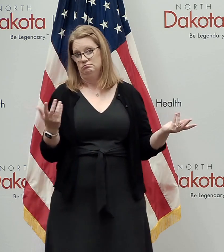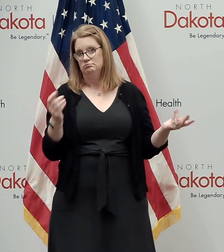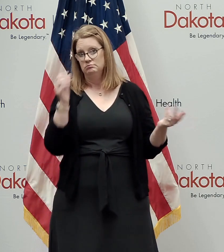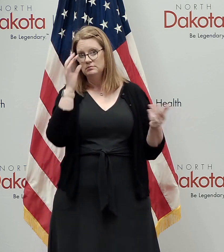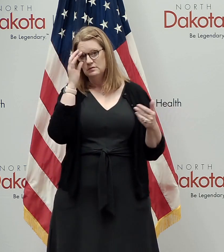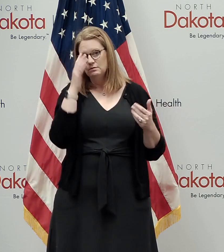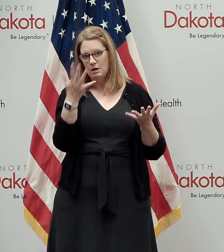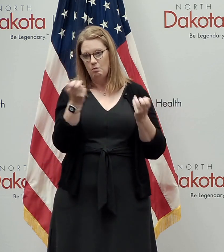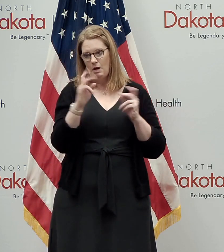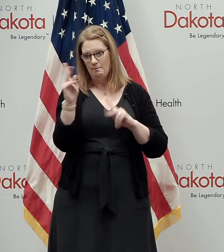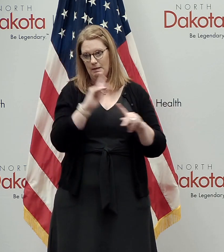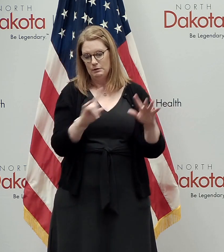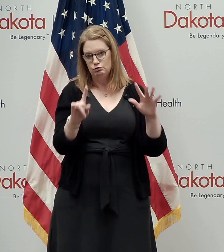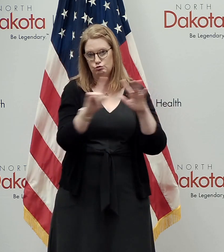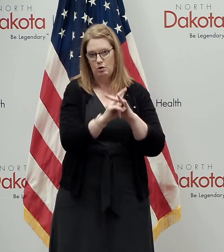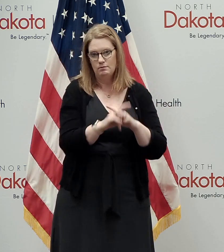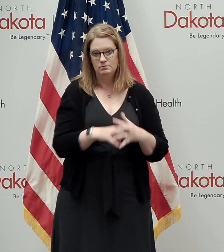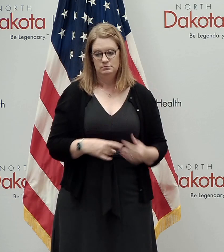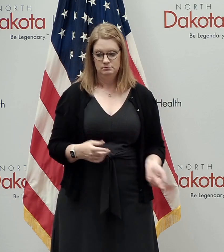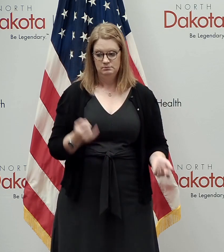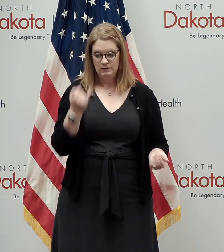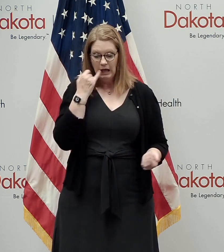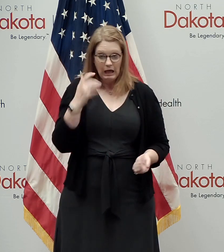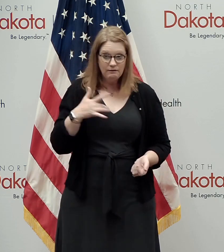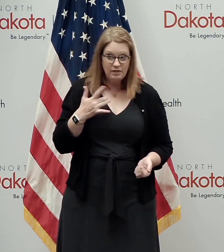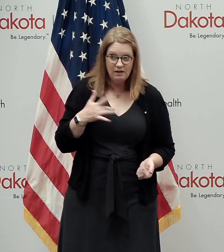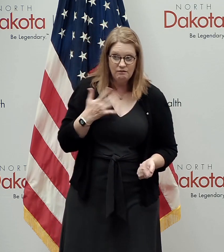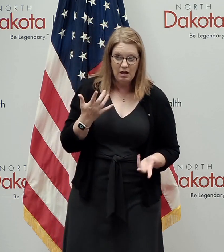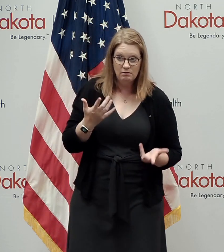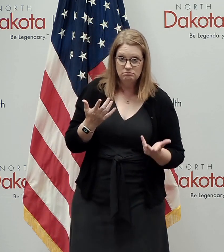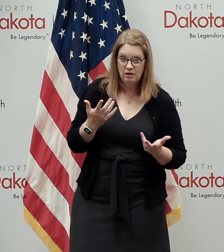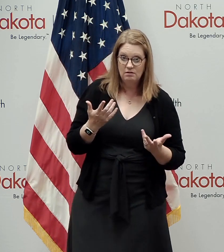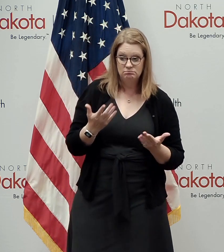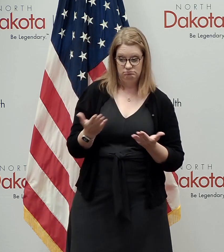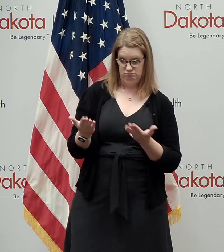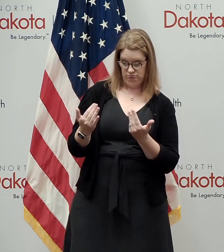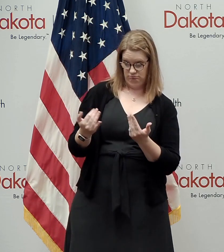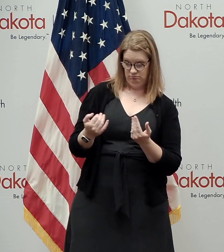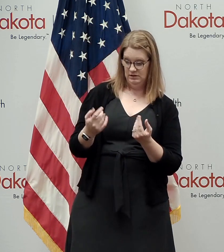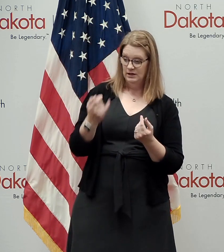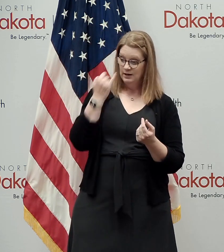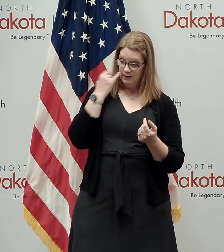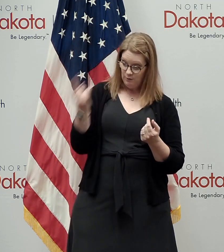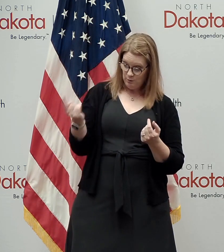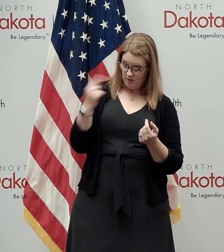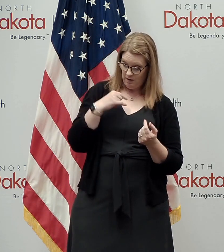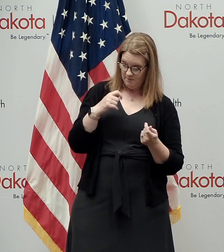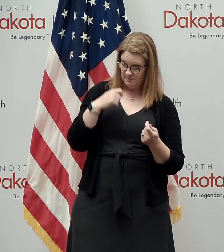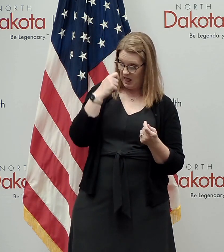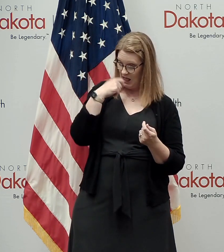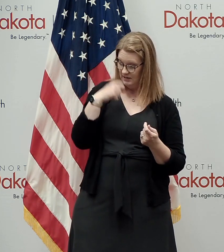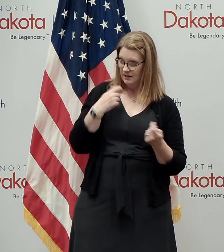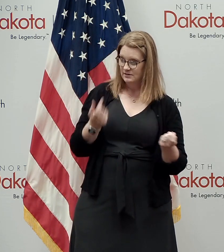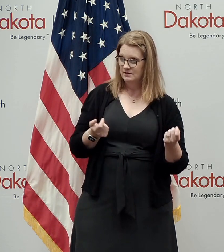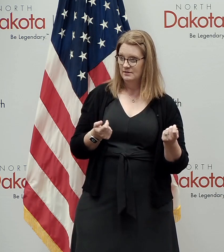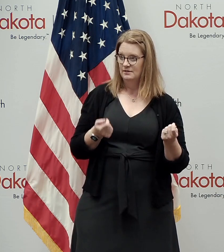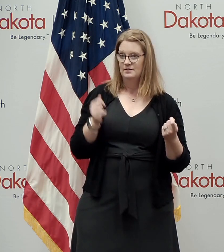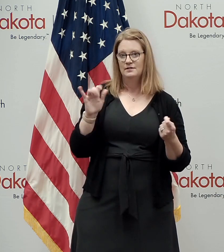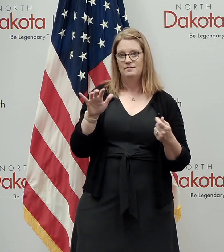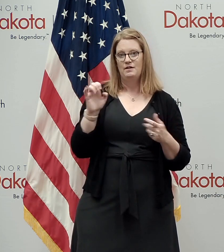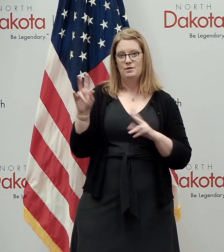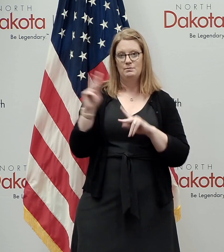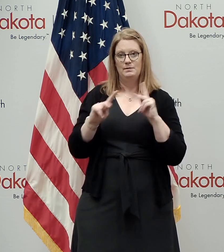people to show up. And so if there's if they felt incentives was required, you know, that sounds like 500 people and $600. I mean, what is